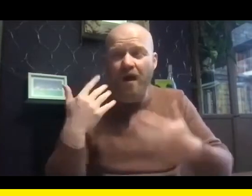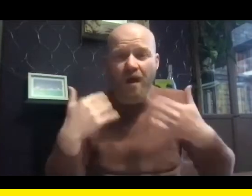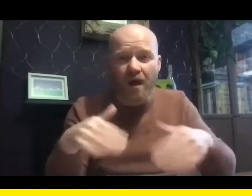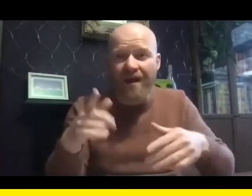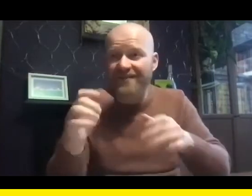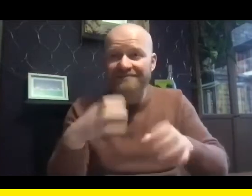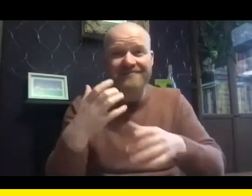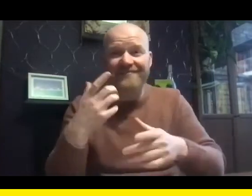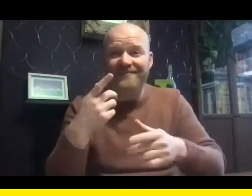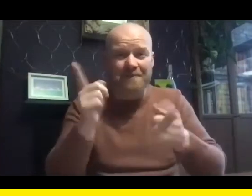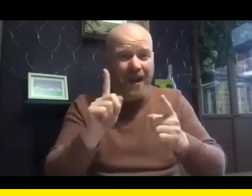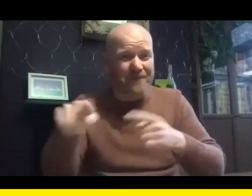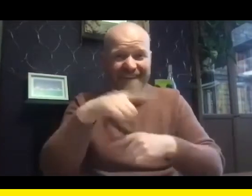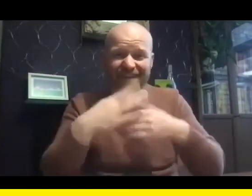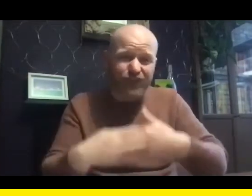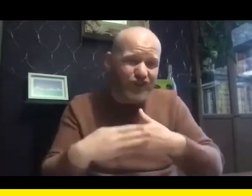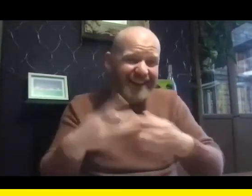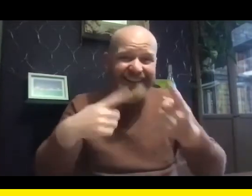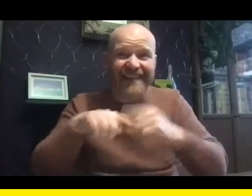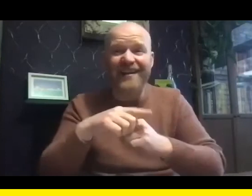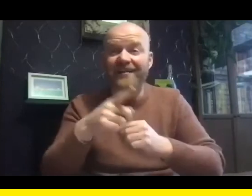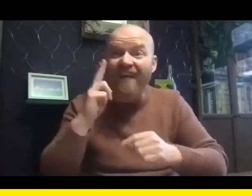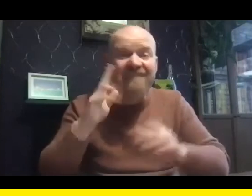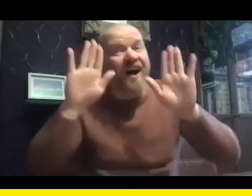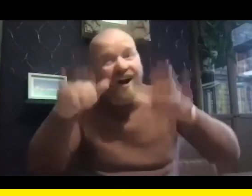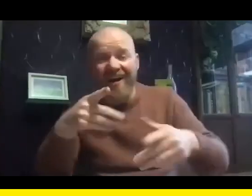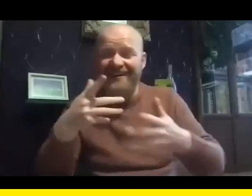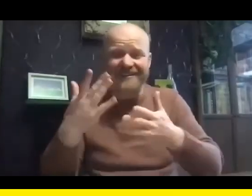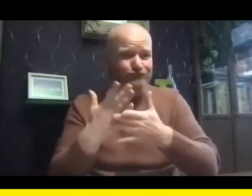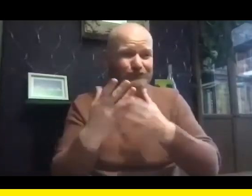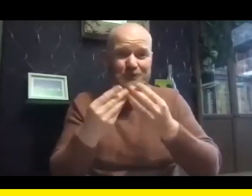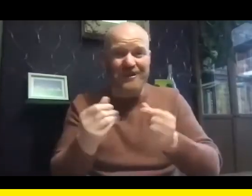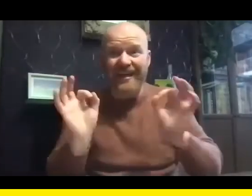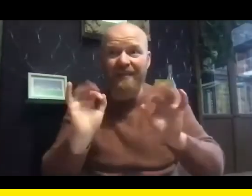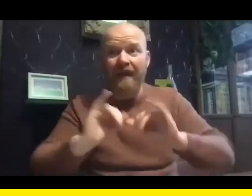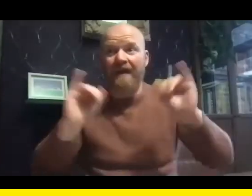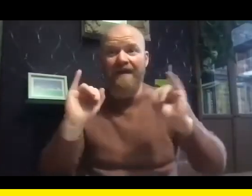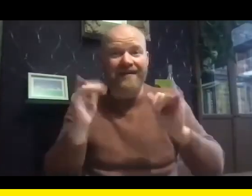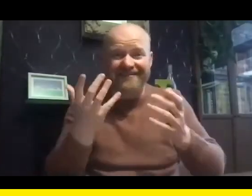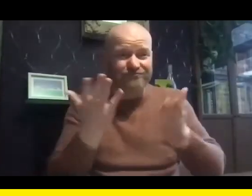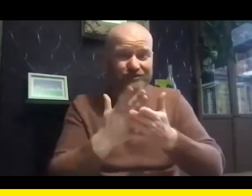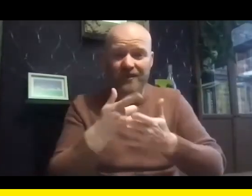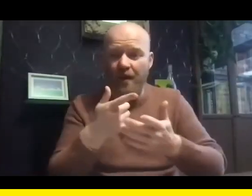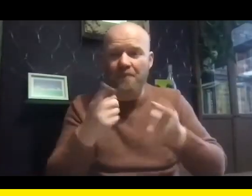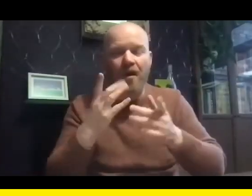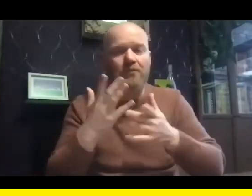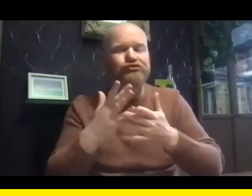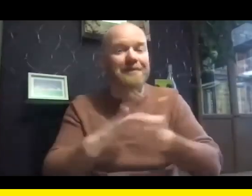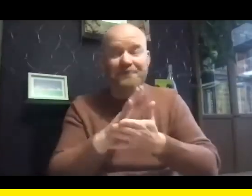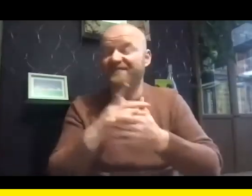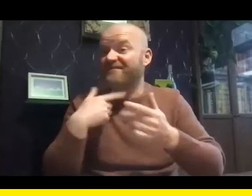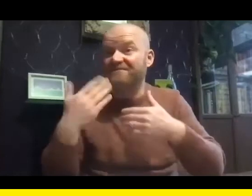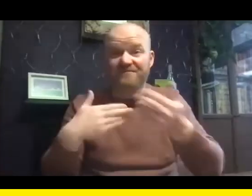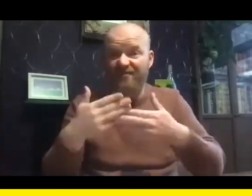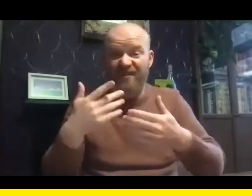shocked, saying, we didn't believe you could do it, Tom, but you've proved us wrong. And it was